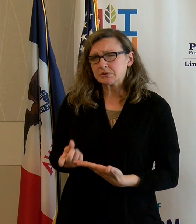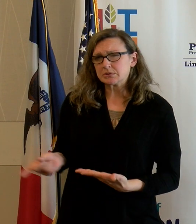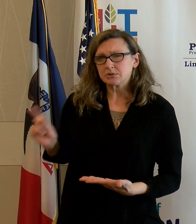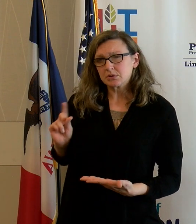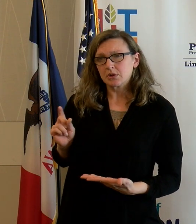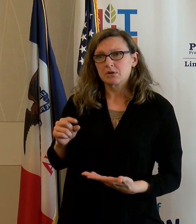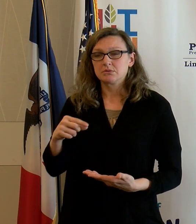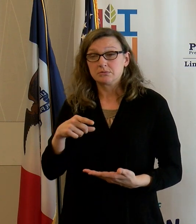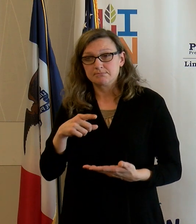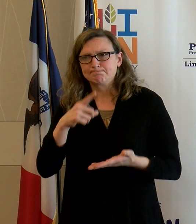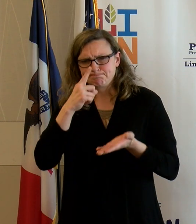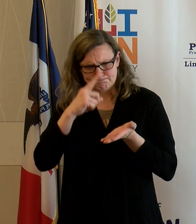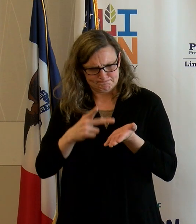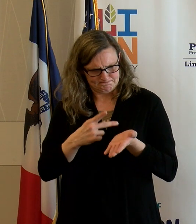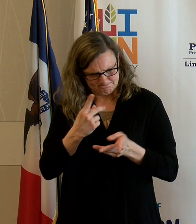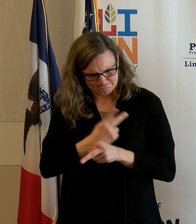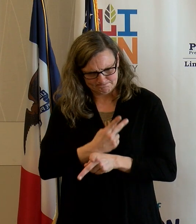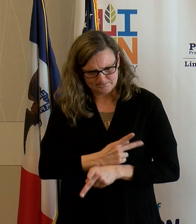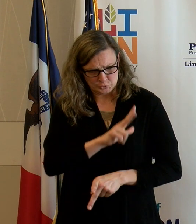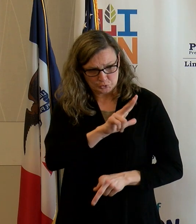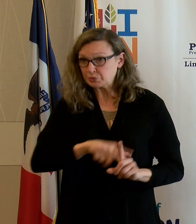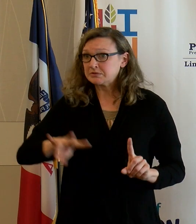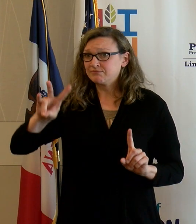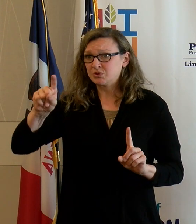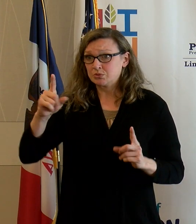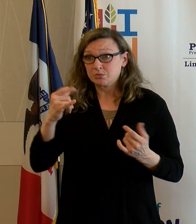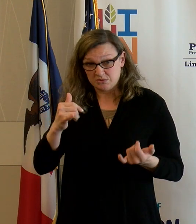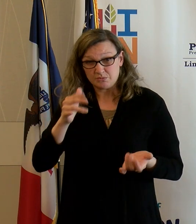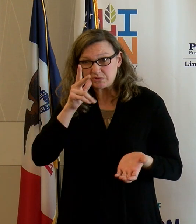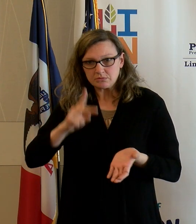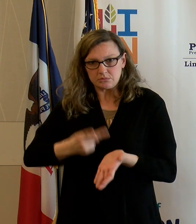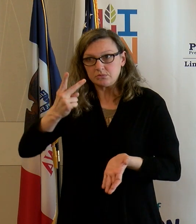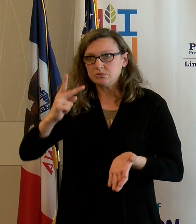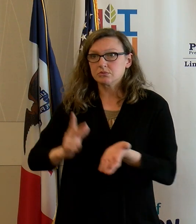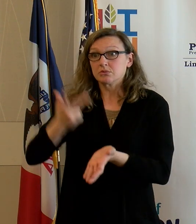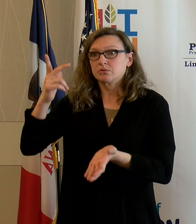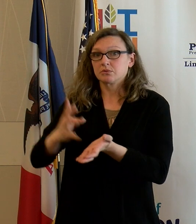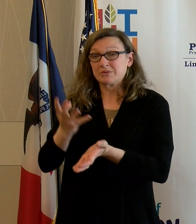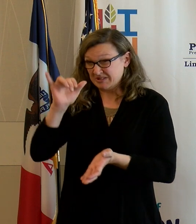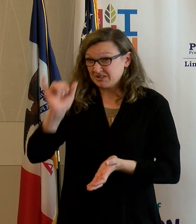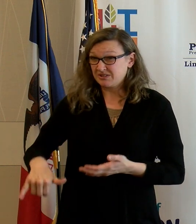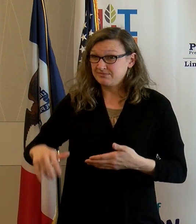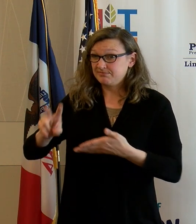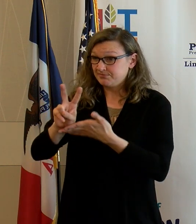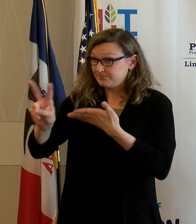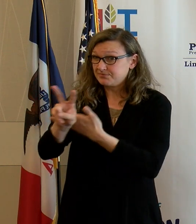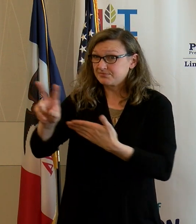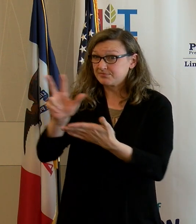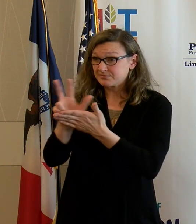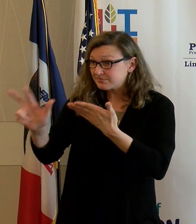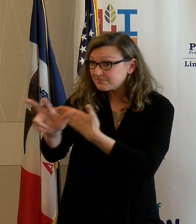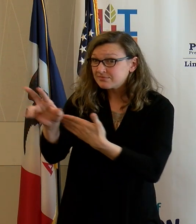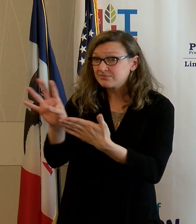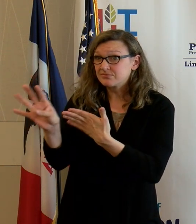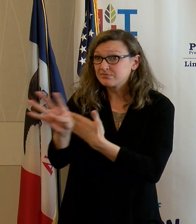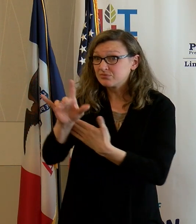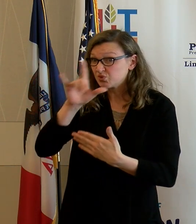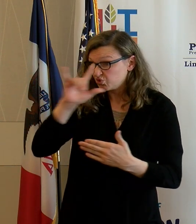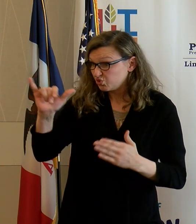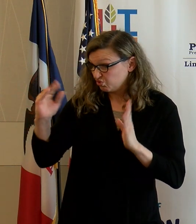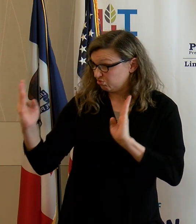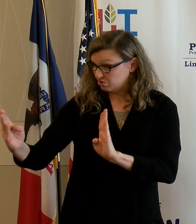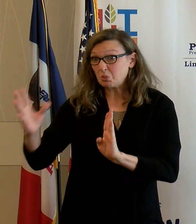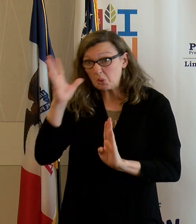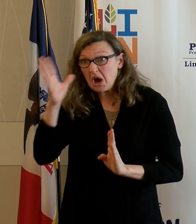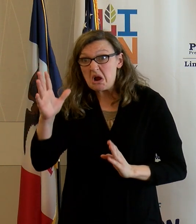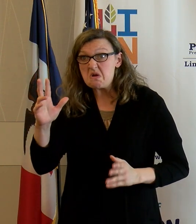almost daily. If that rate continues, that in 2 to 3 weeks hospitals would be overwhelmed. Are we still is that still on track, or is that